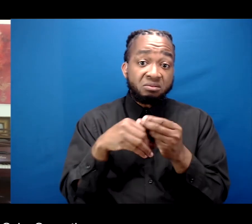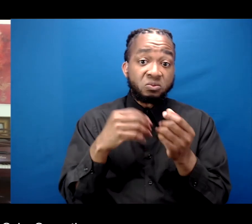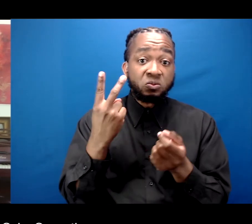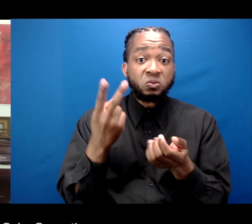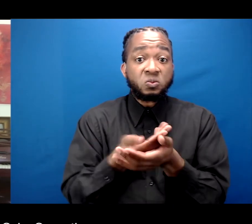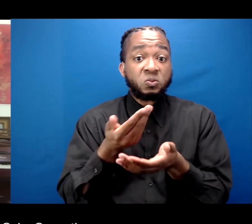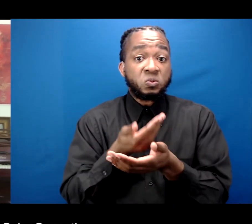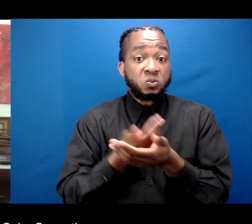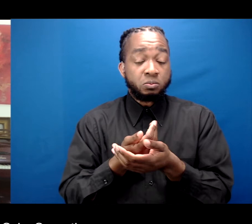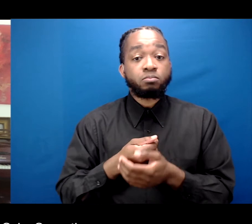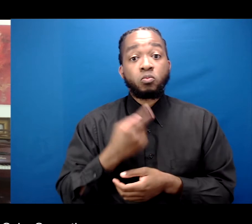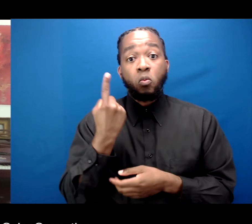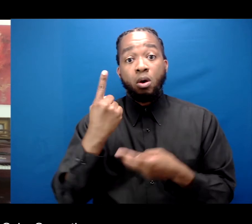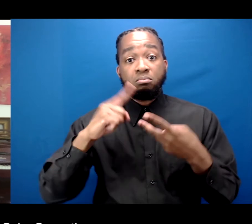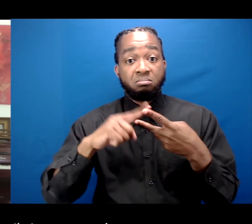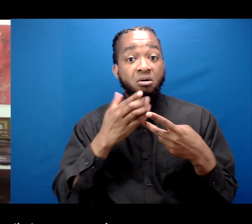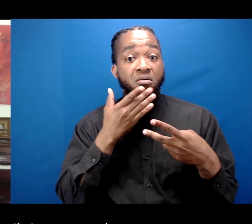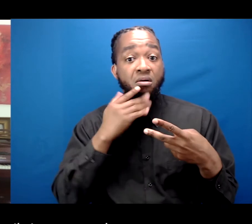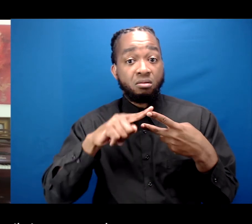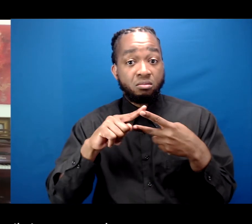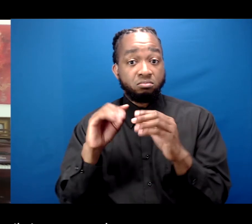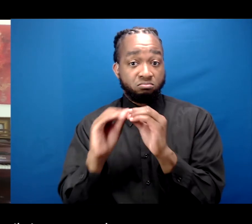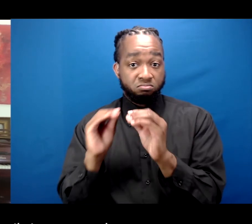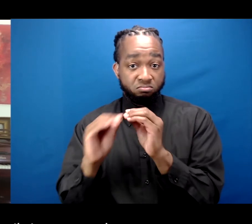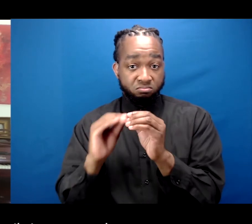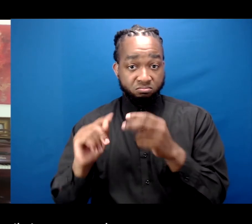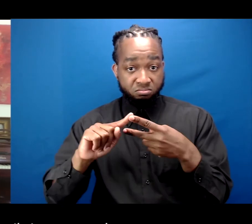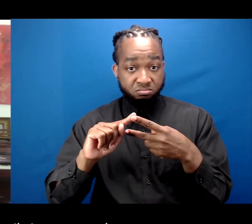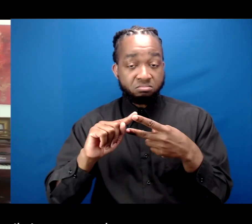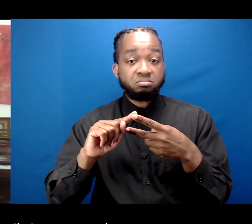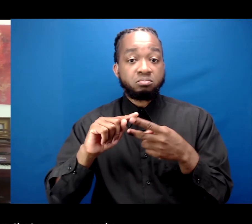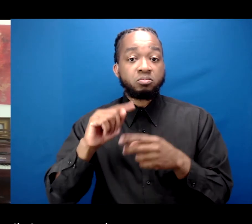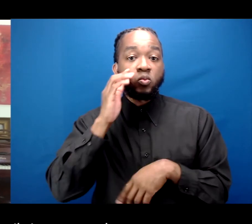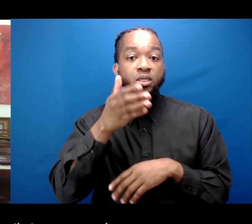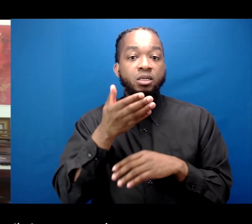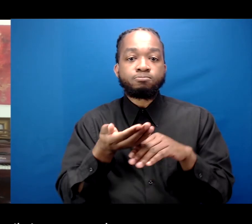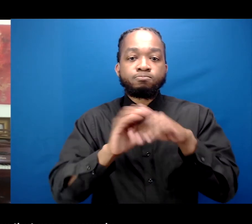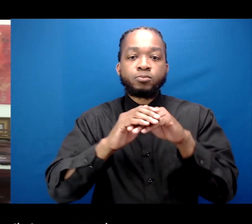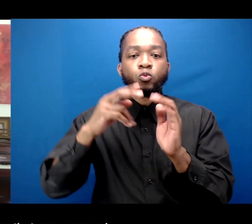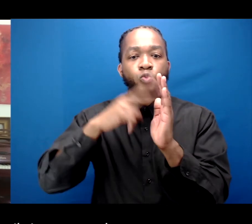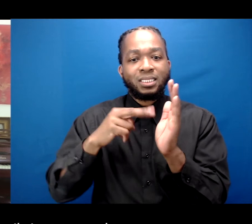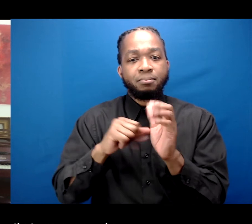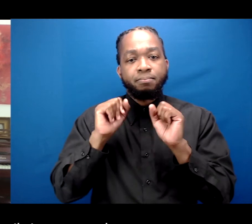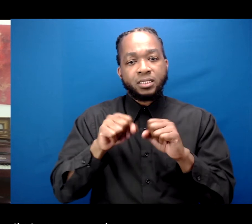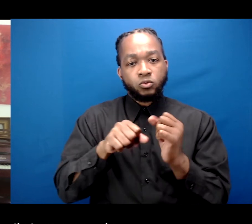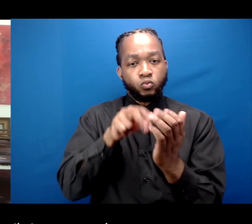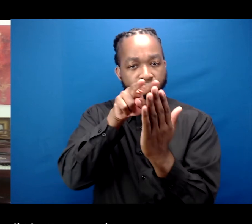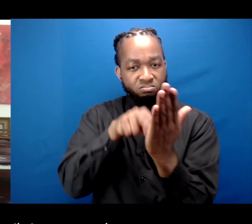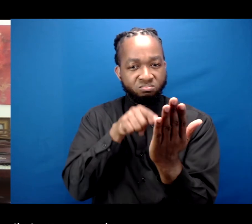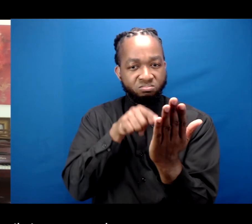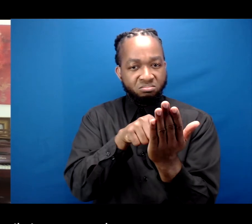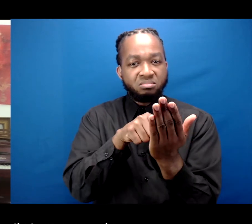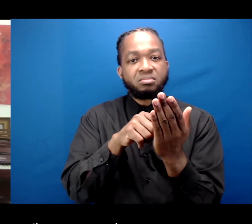is a system-level display setting that increases legibility of colors that are commonly difficult to differentiate.